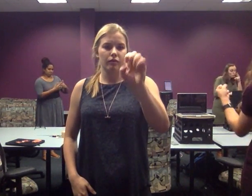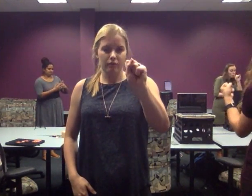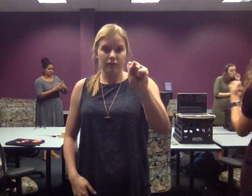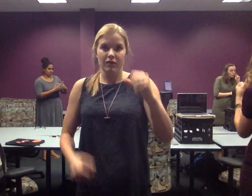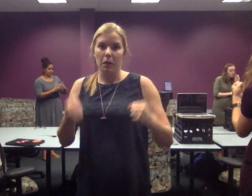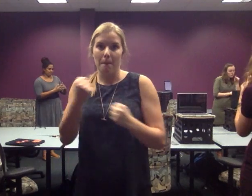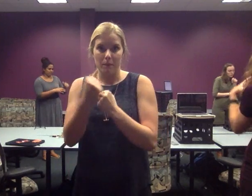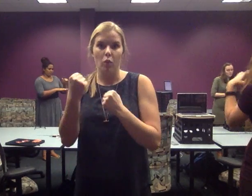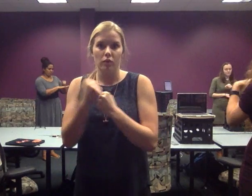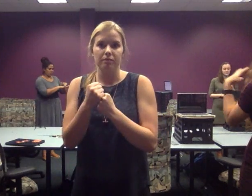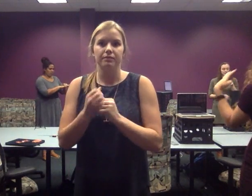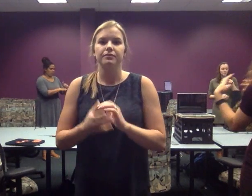How many fifths do we have left?